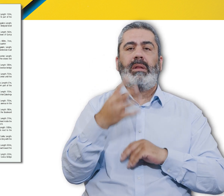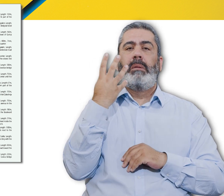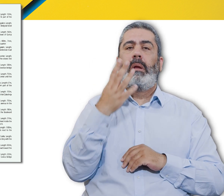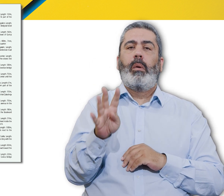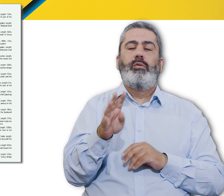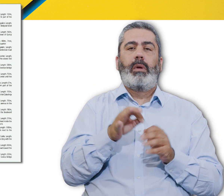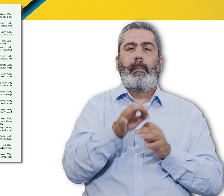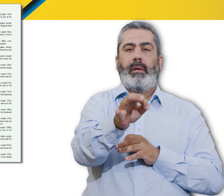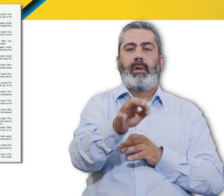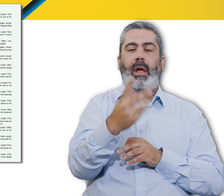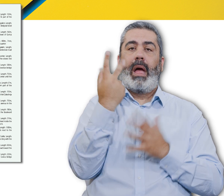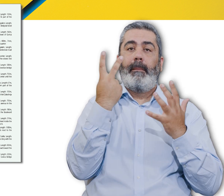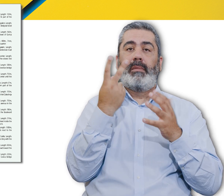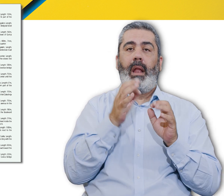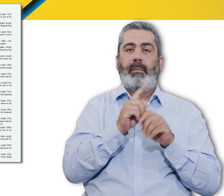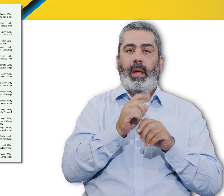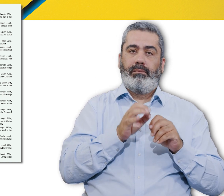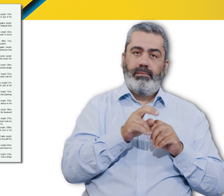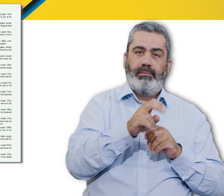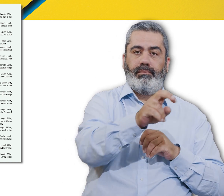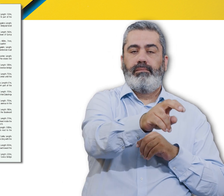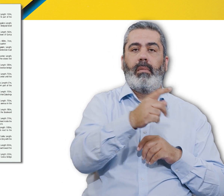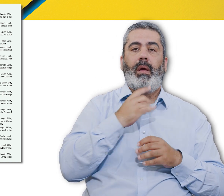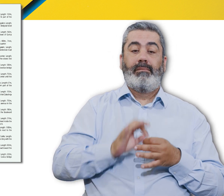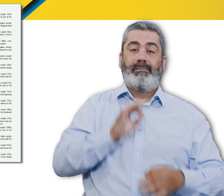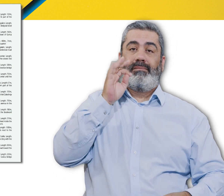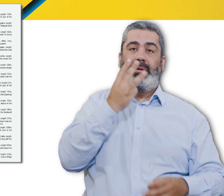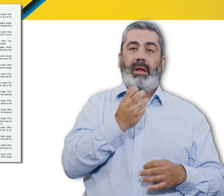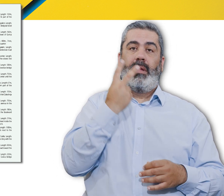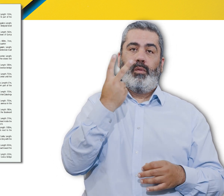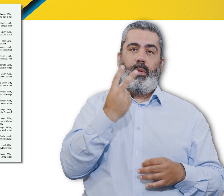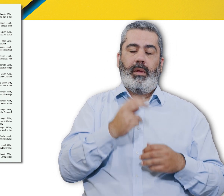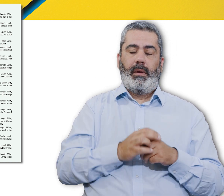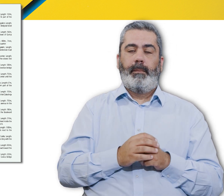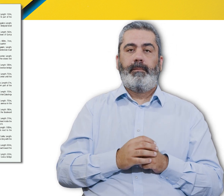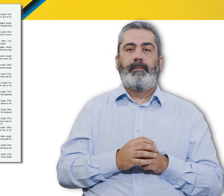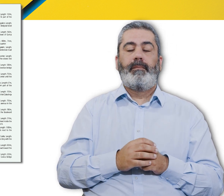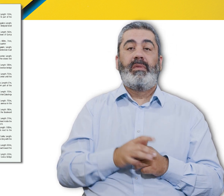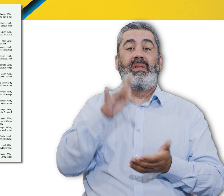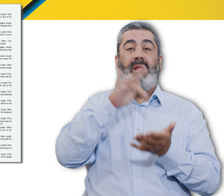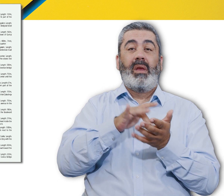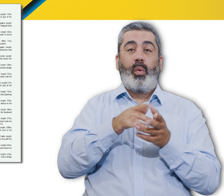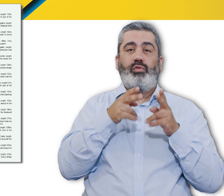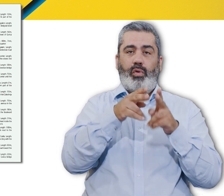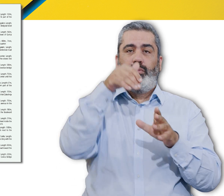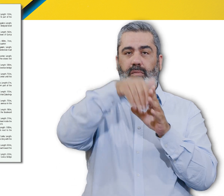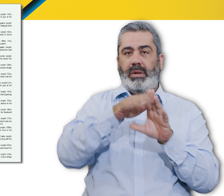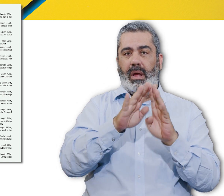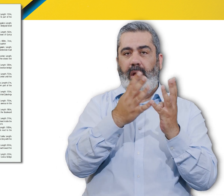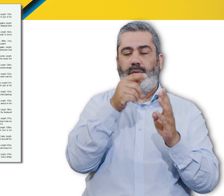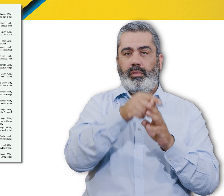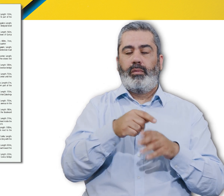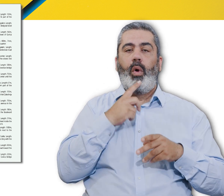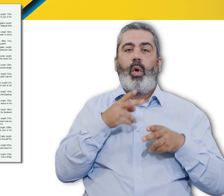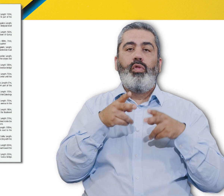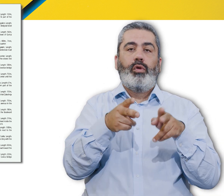area, Mangalum, length, 900 m, 12 min, elevation, 120 m. The main pedestrian